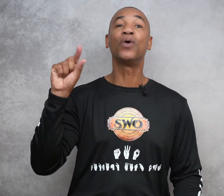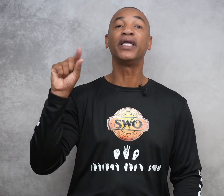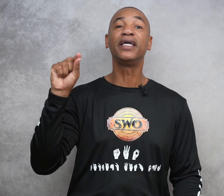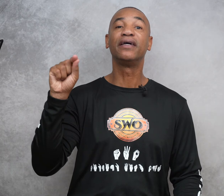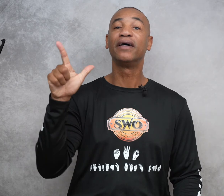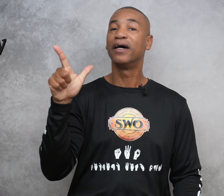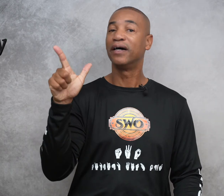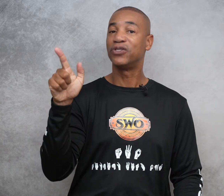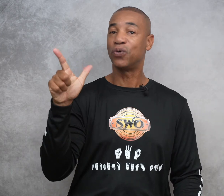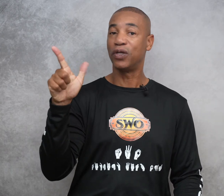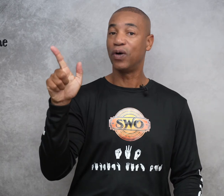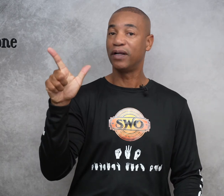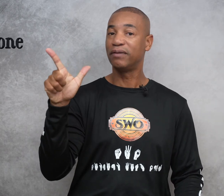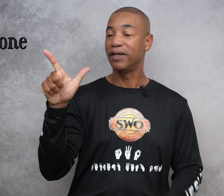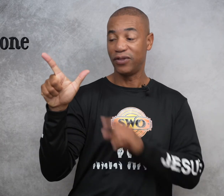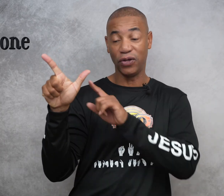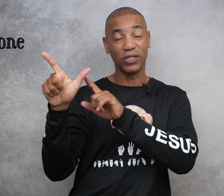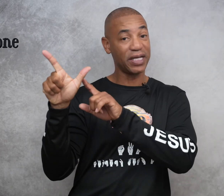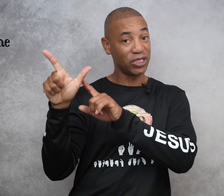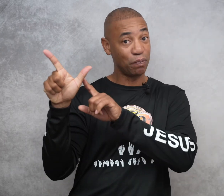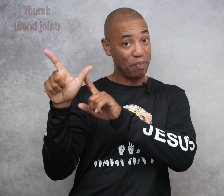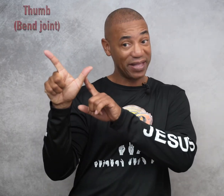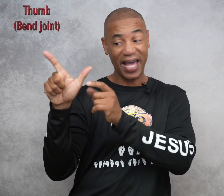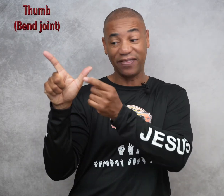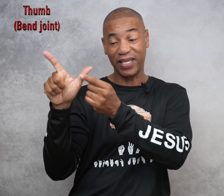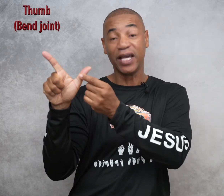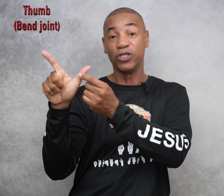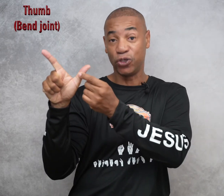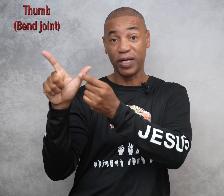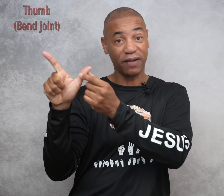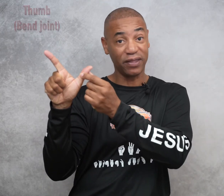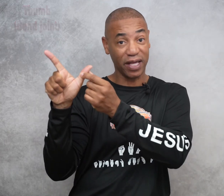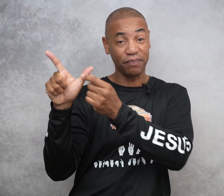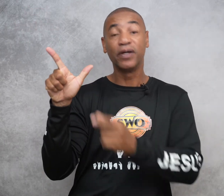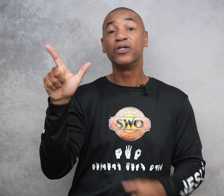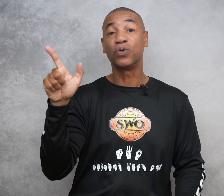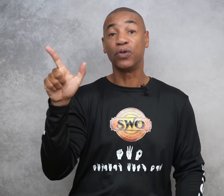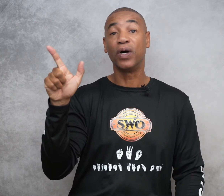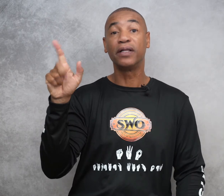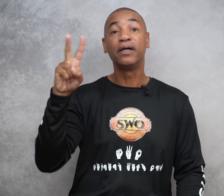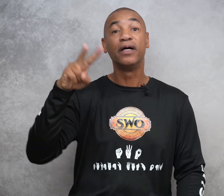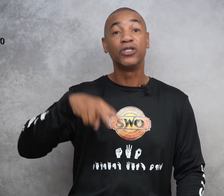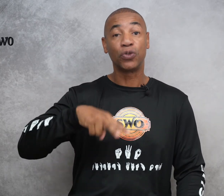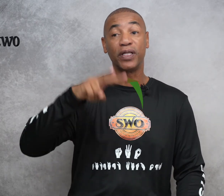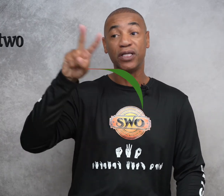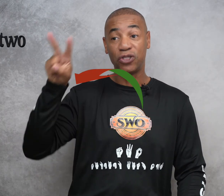20, 21. Notice I just bent at the joint of the thumb. 21,